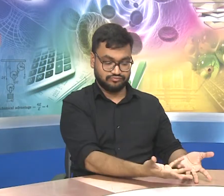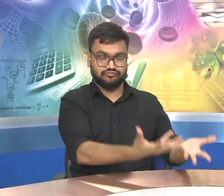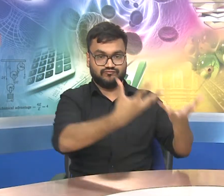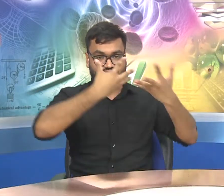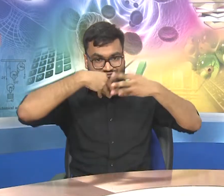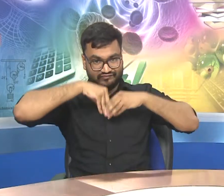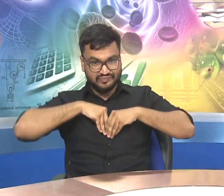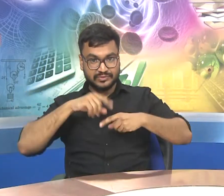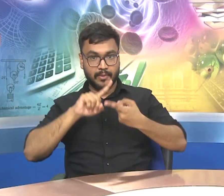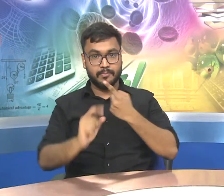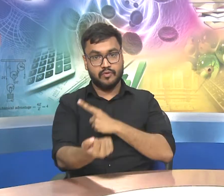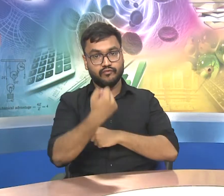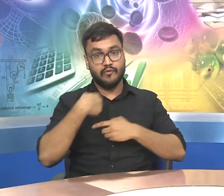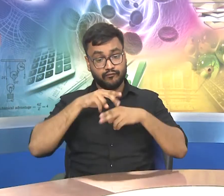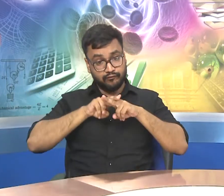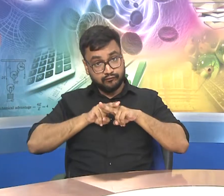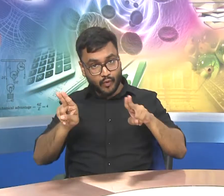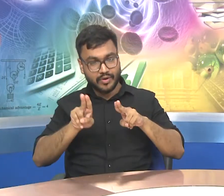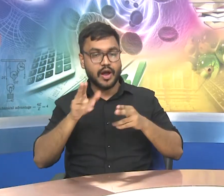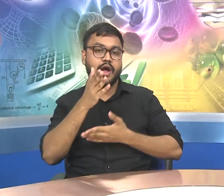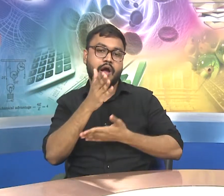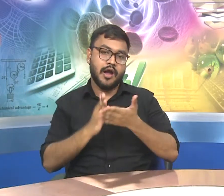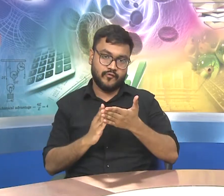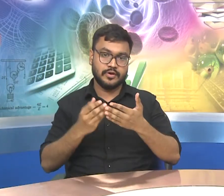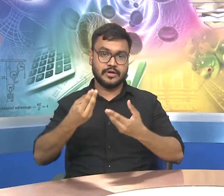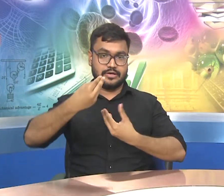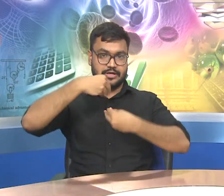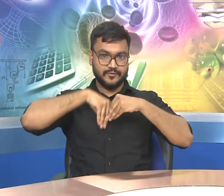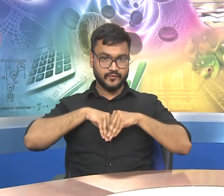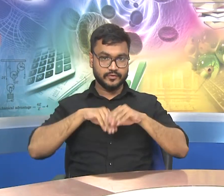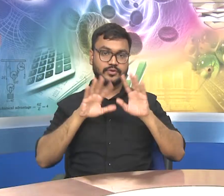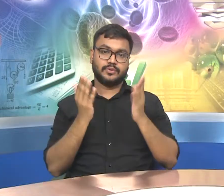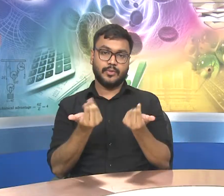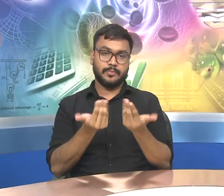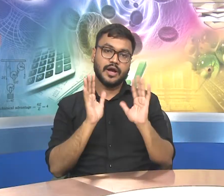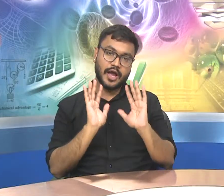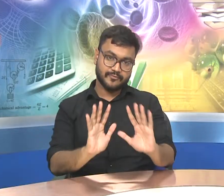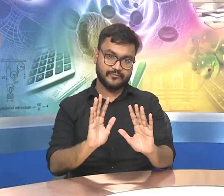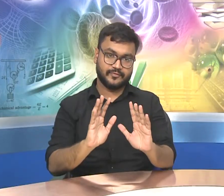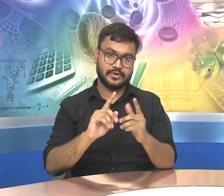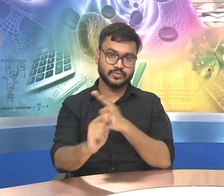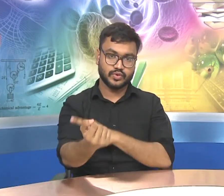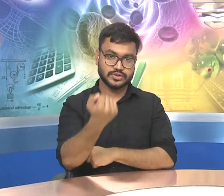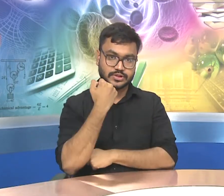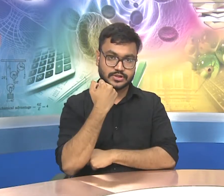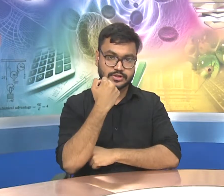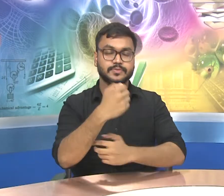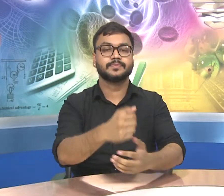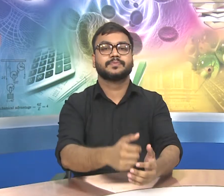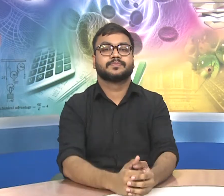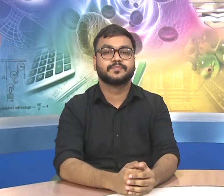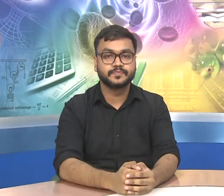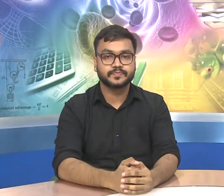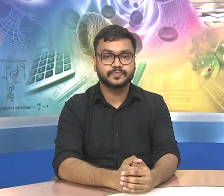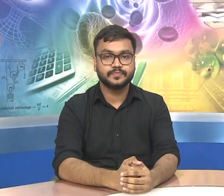And this energy passes from one organism to another through food chain.